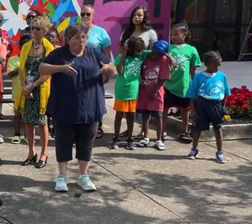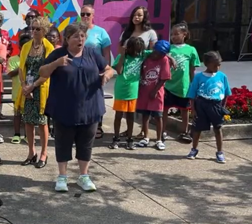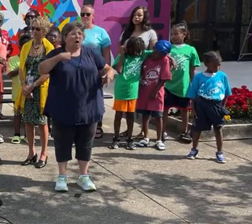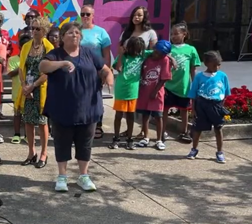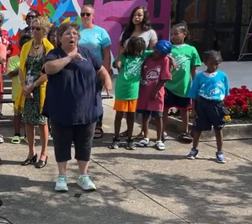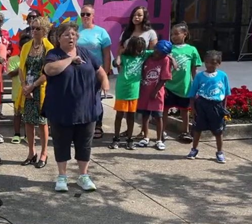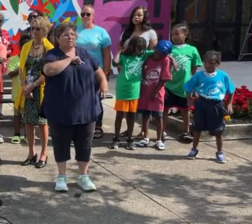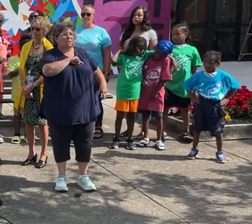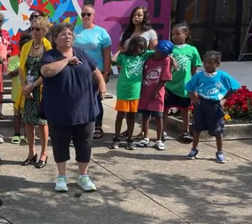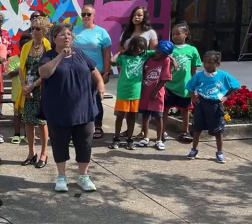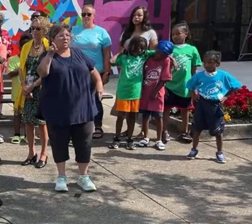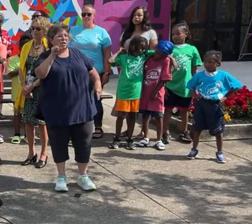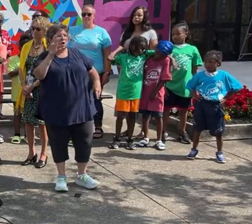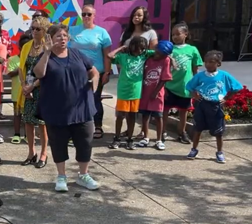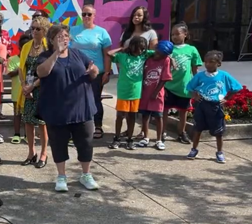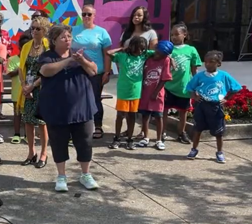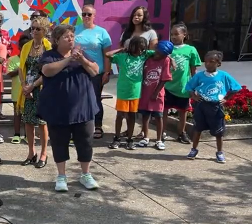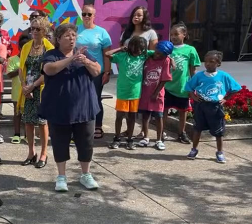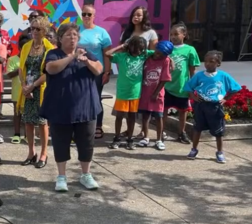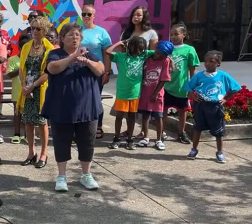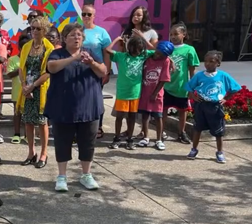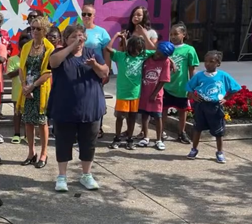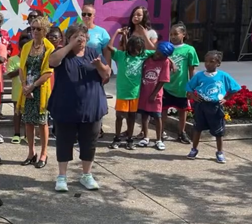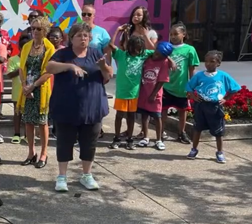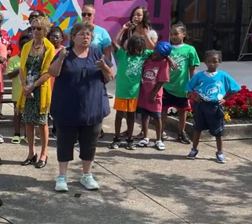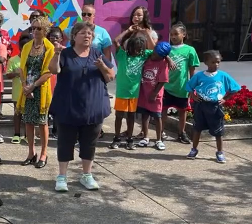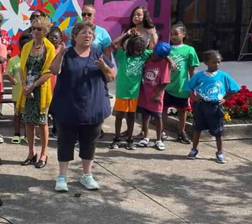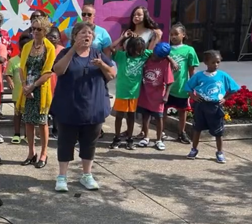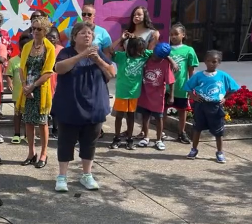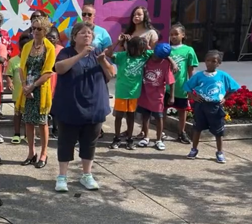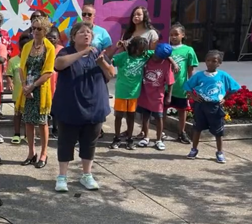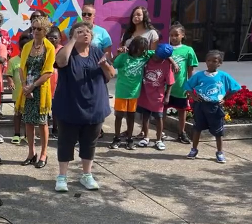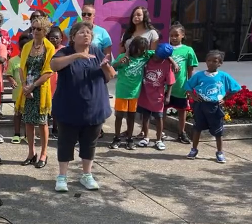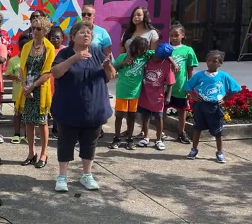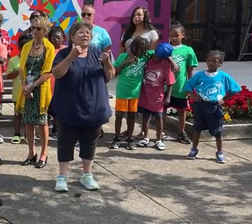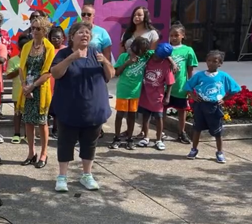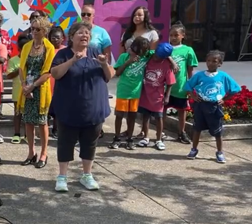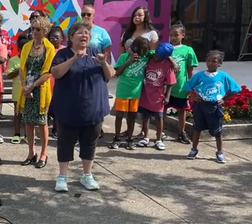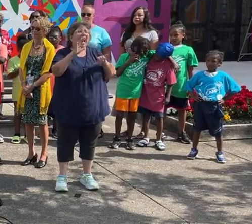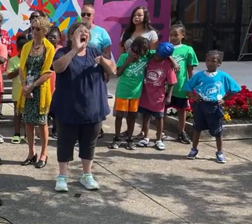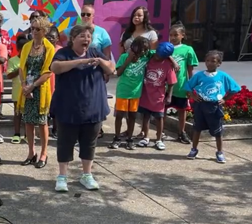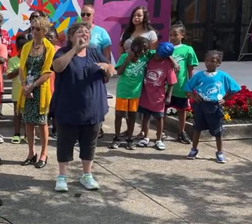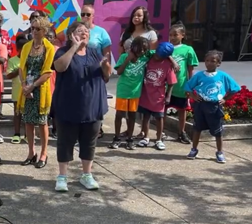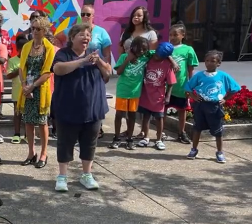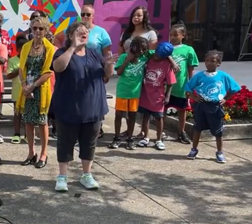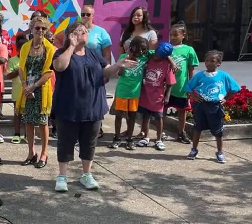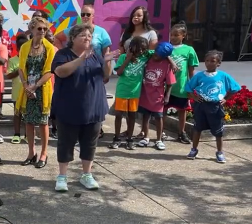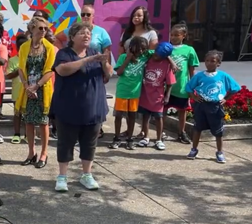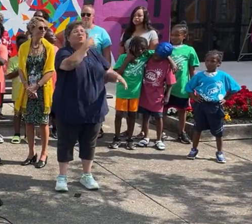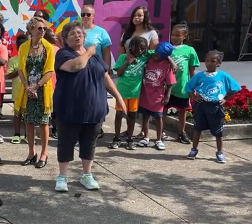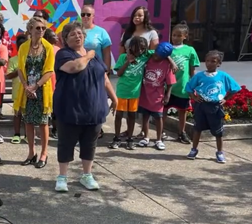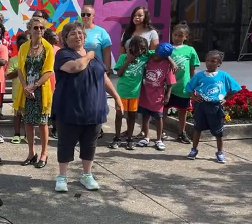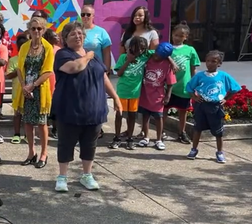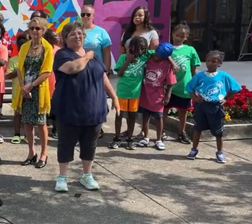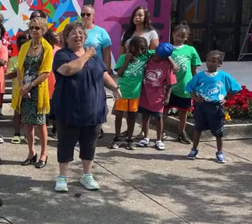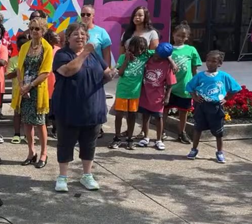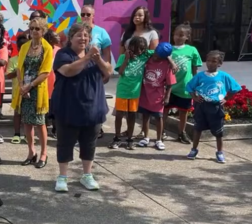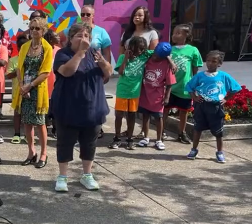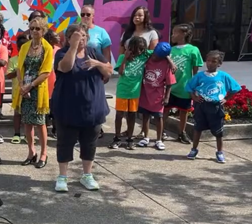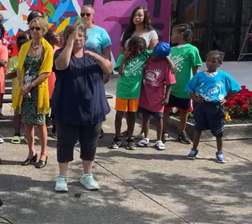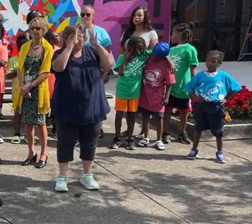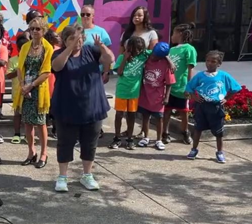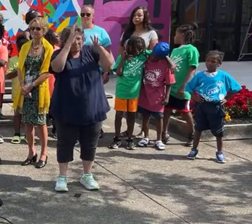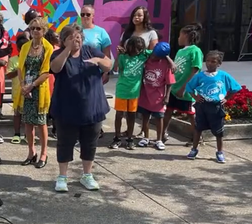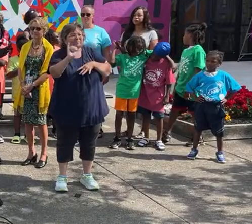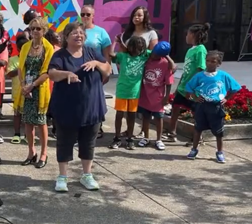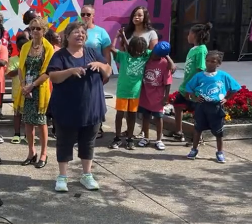into the Harriet Tubman School to work with her students. Some of her students' silhouettes are on this mural. They helped to design this